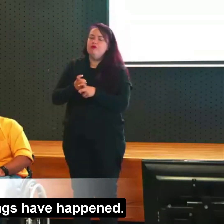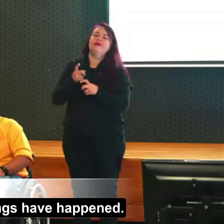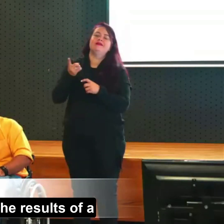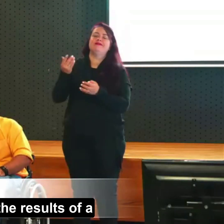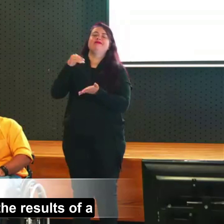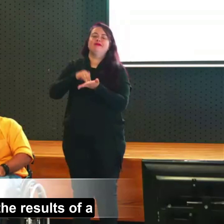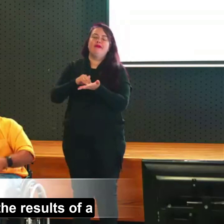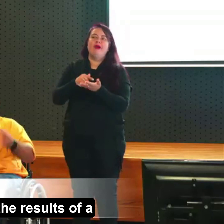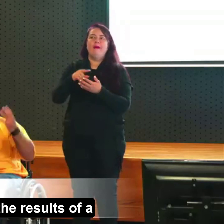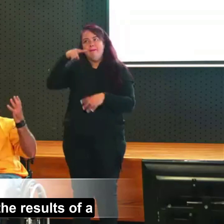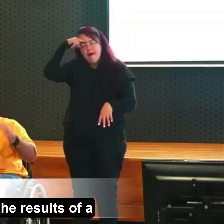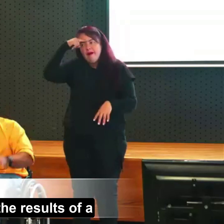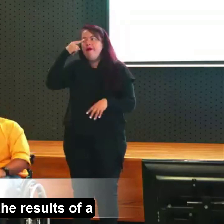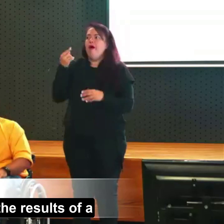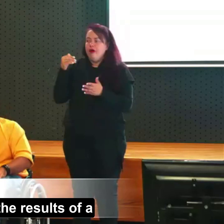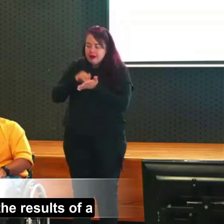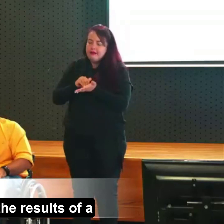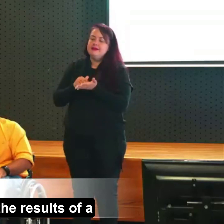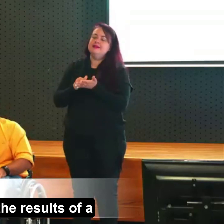have happened. The